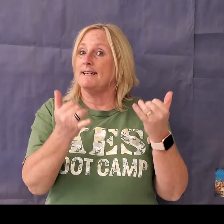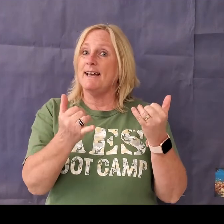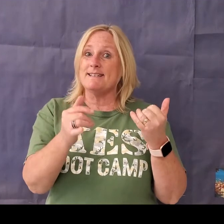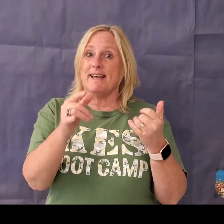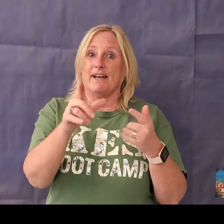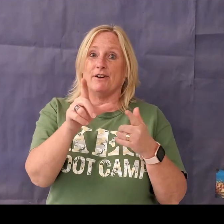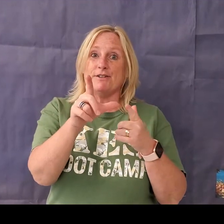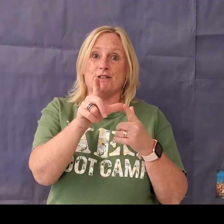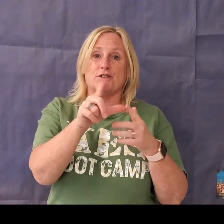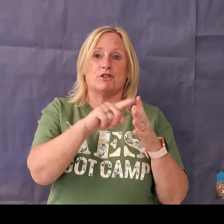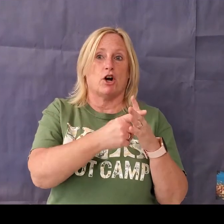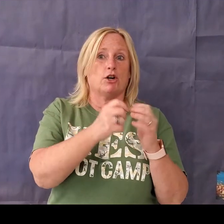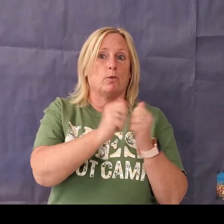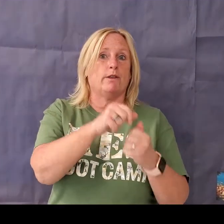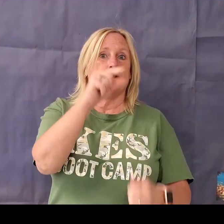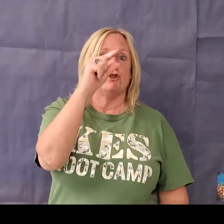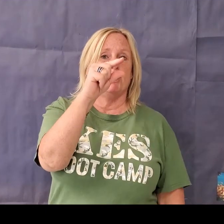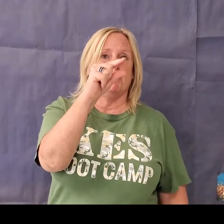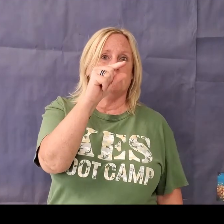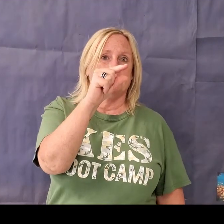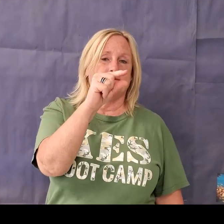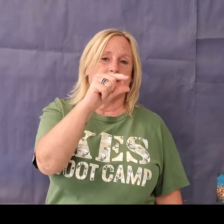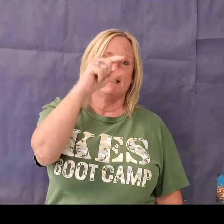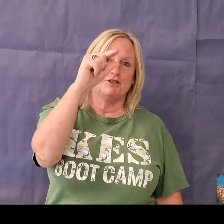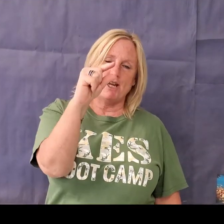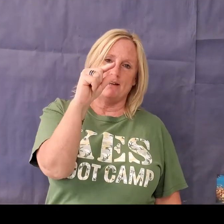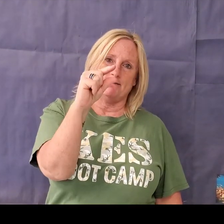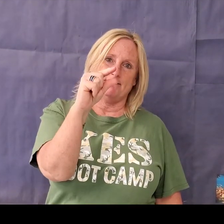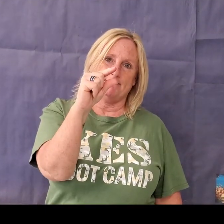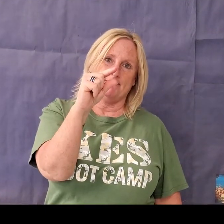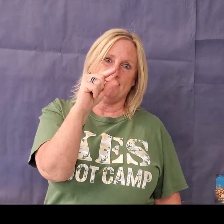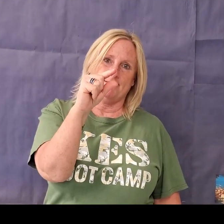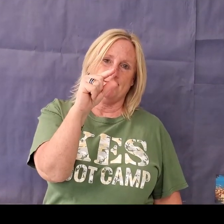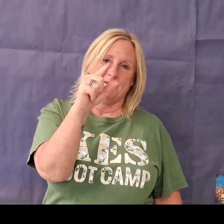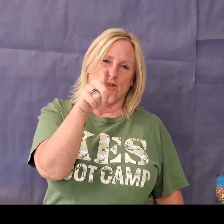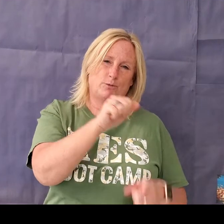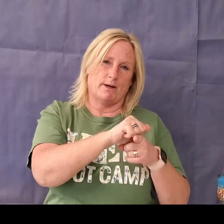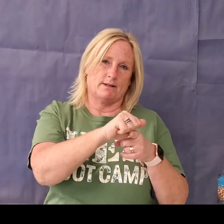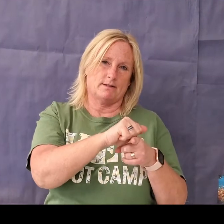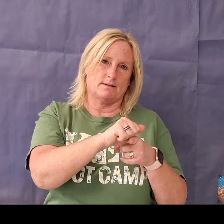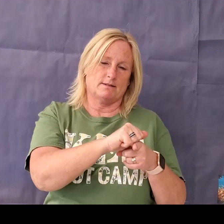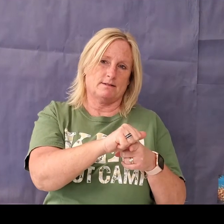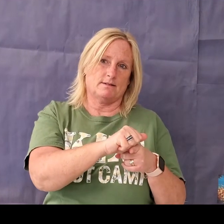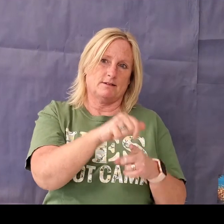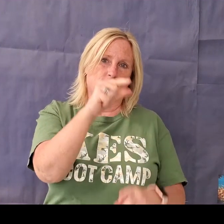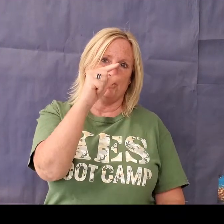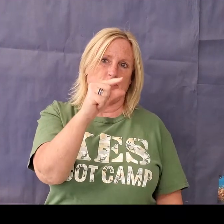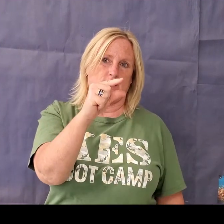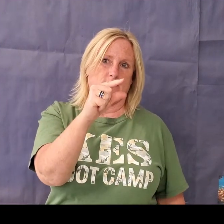Today's letters start with G. G. You practice. G.